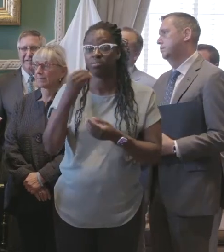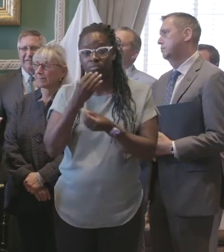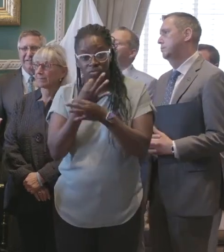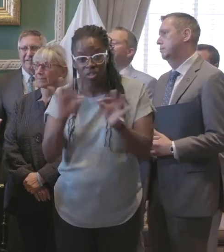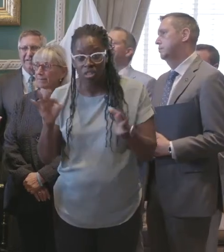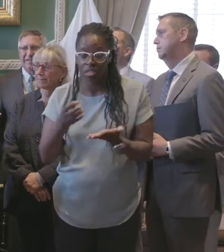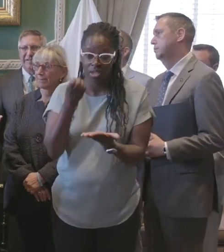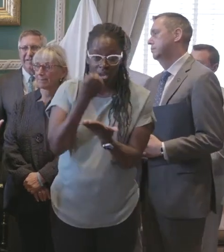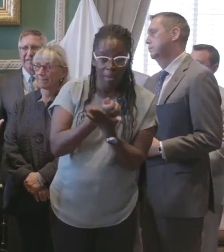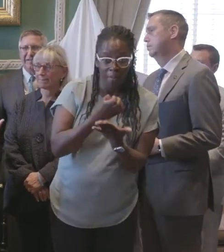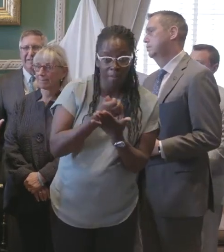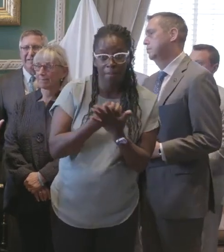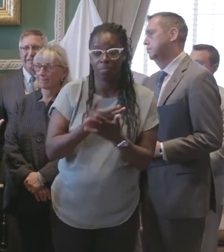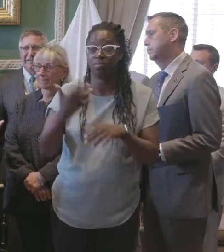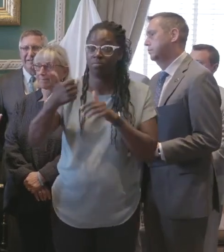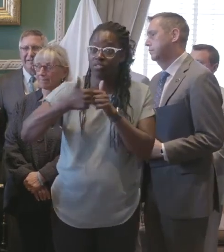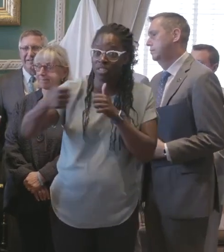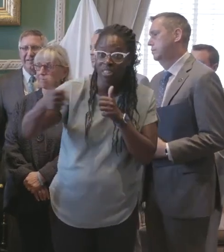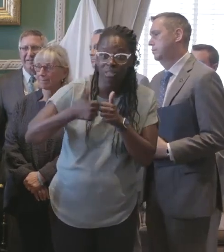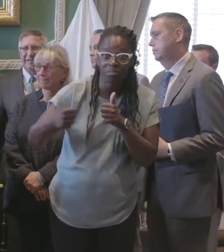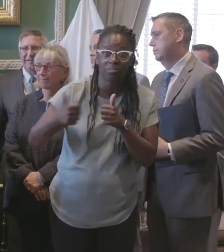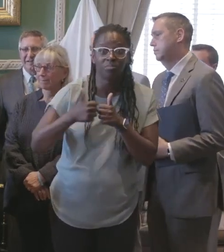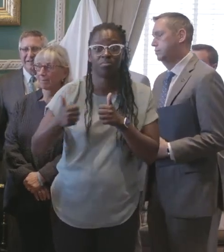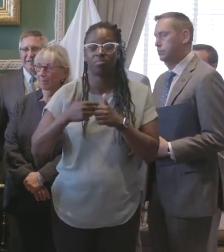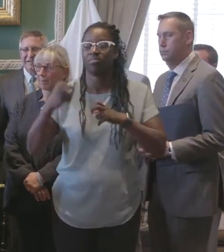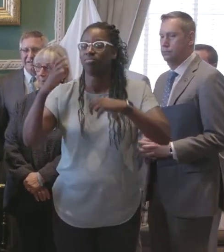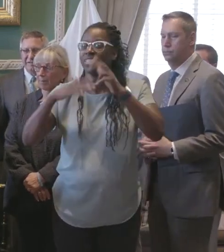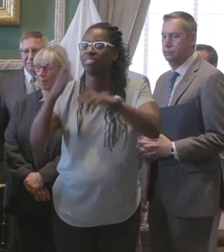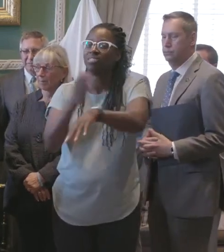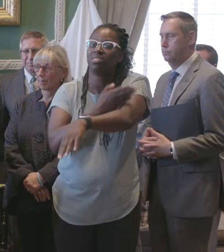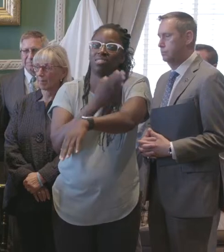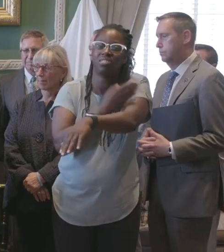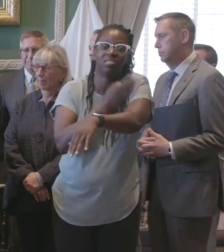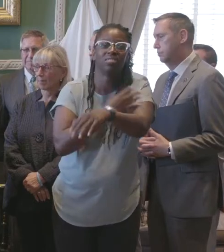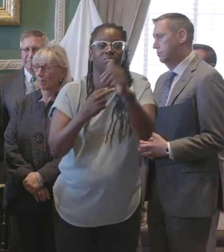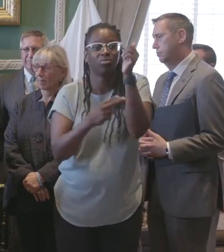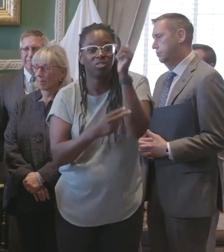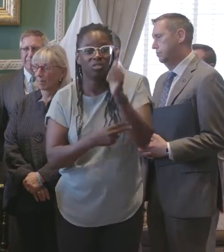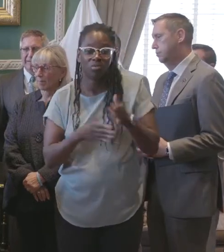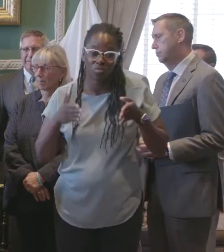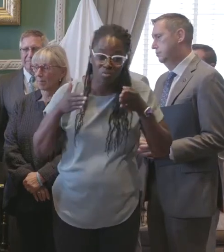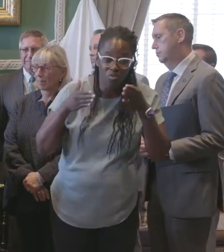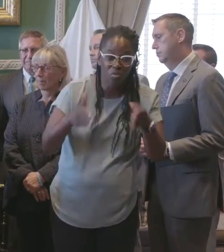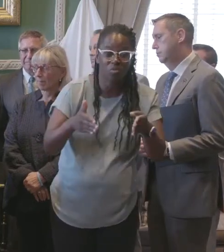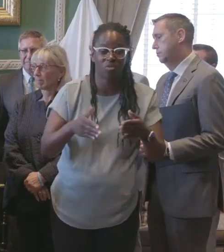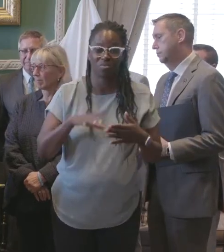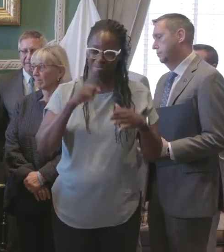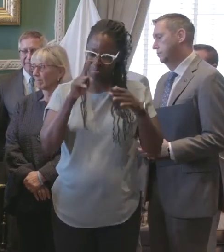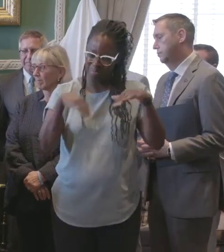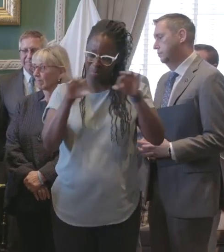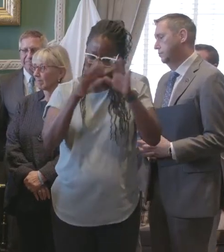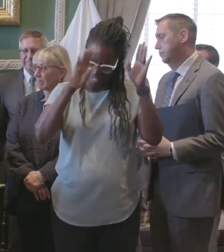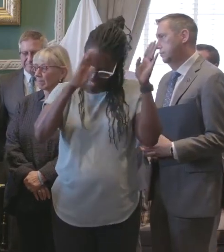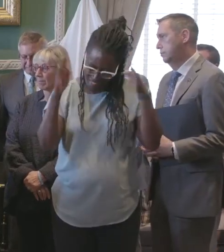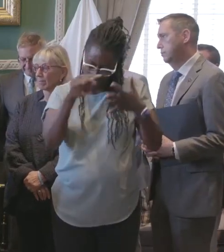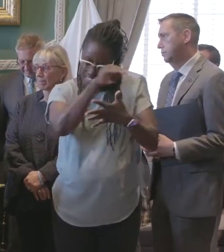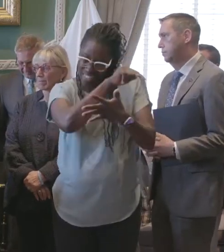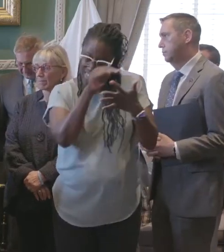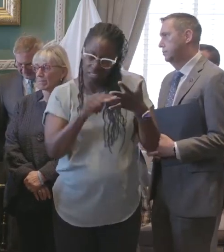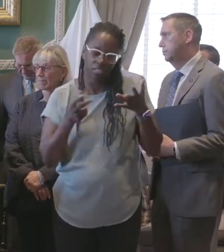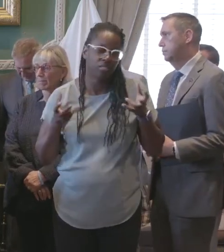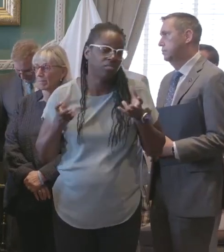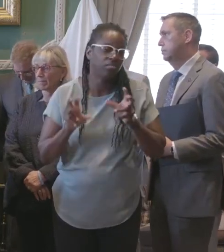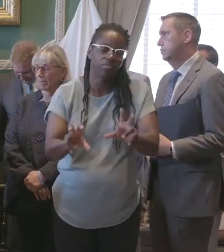in transportation, in infrastructure. Really, really important. And again, I just want to thank the Speaker and the